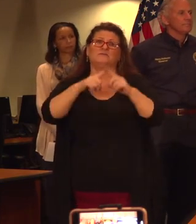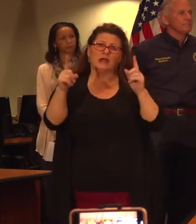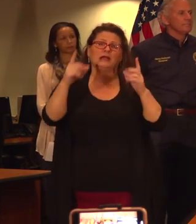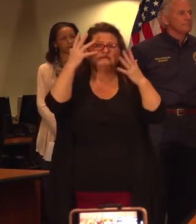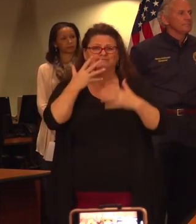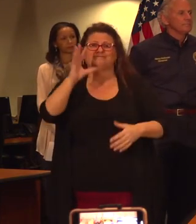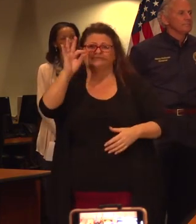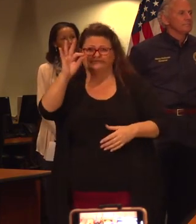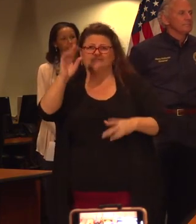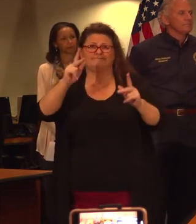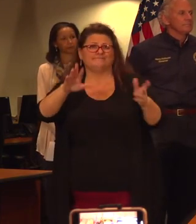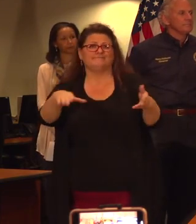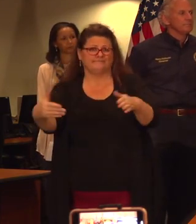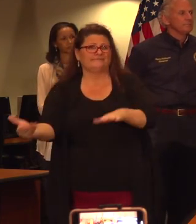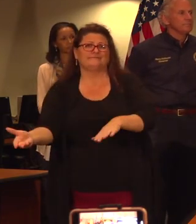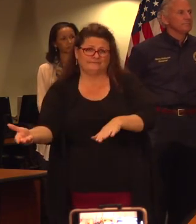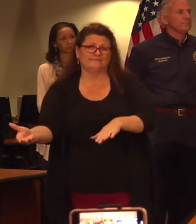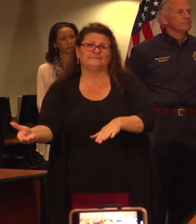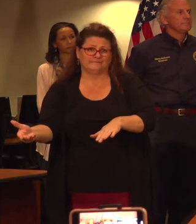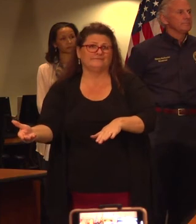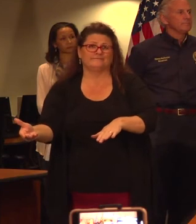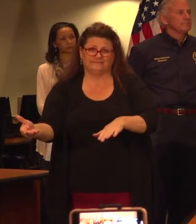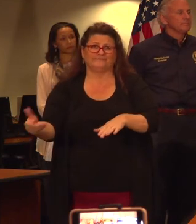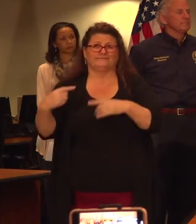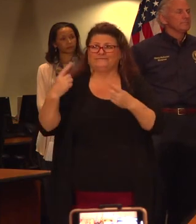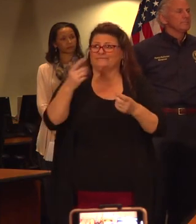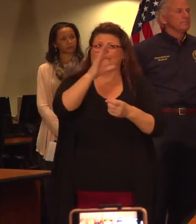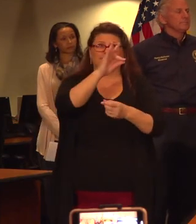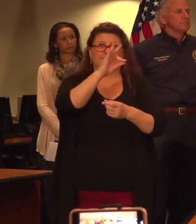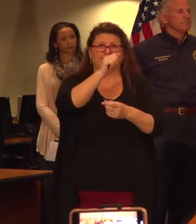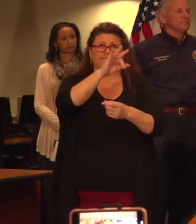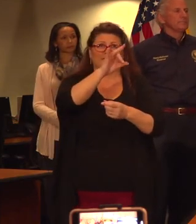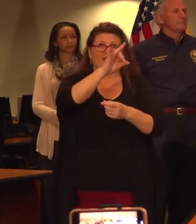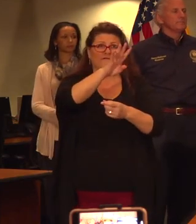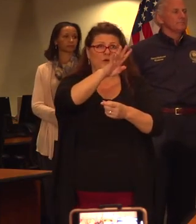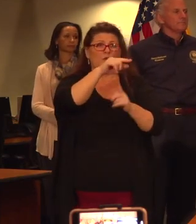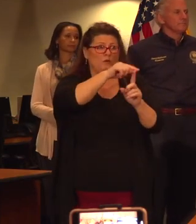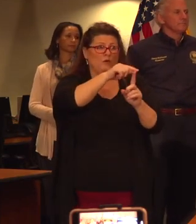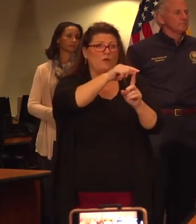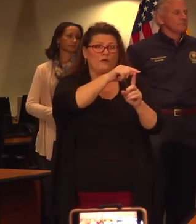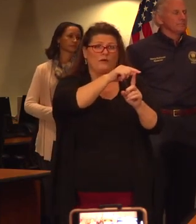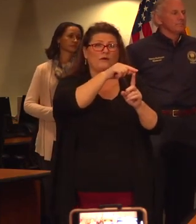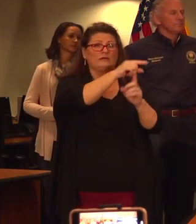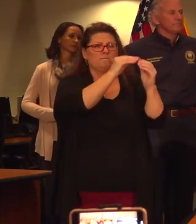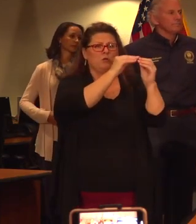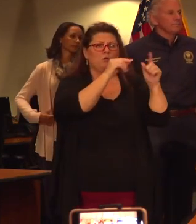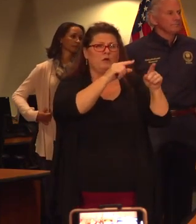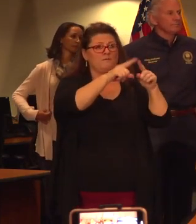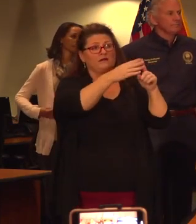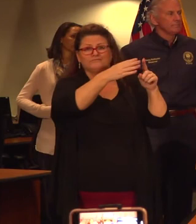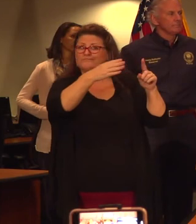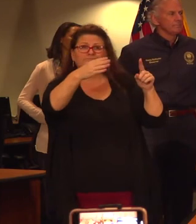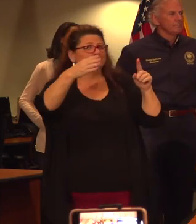fatalities, which is also the most we've had since the 1984 outbreak, for a single tornado outbreak.